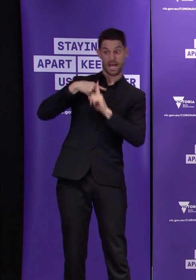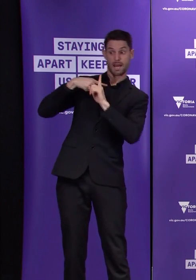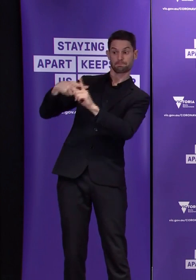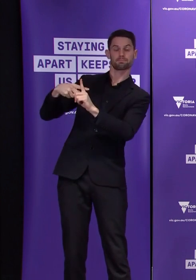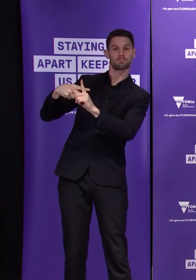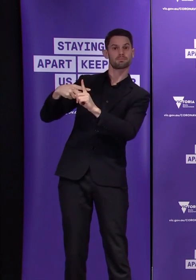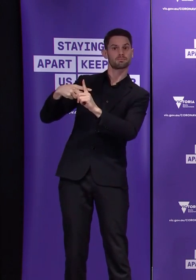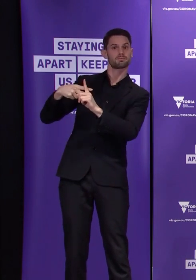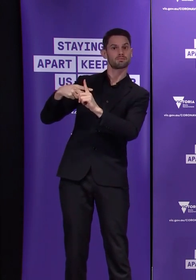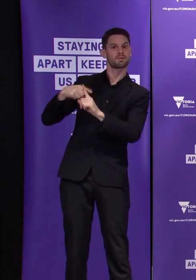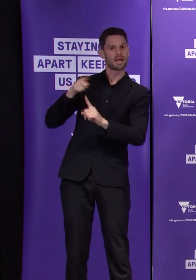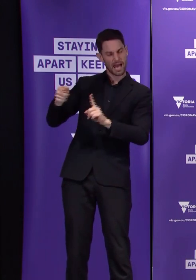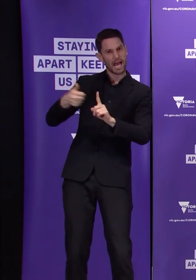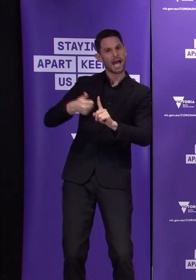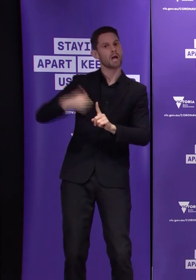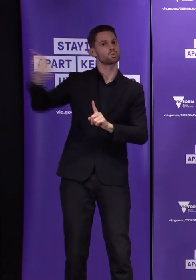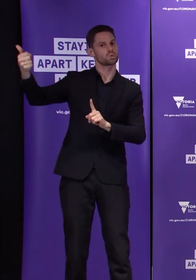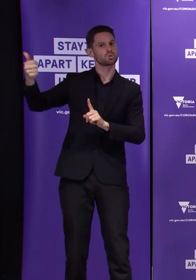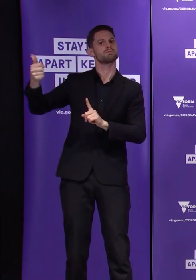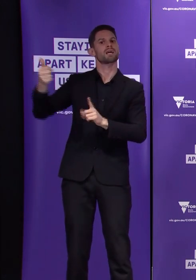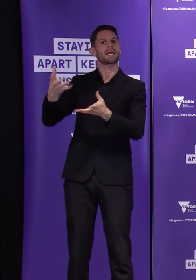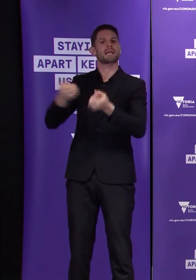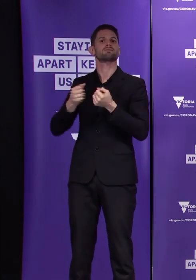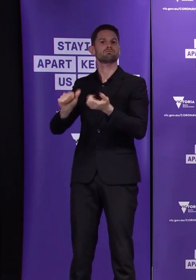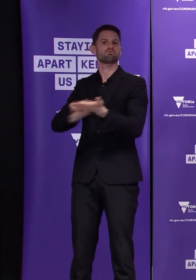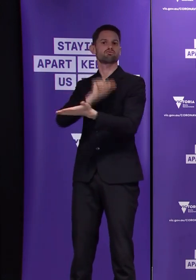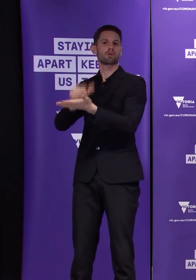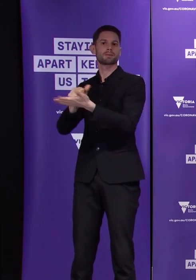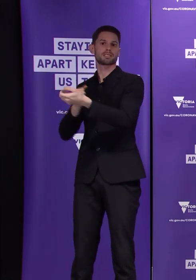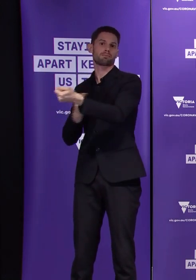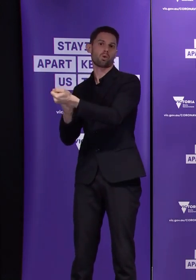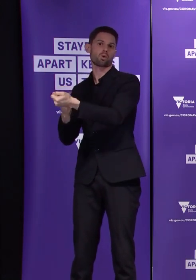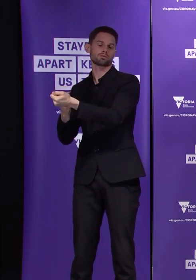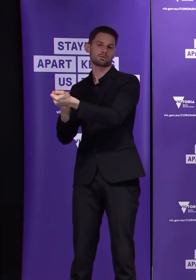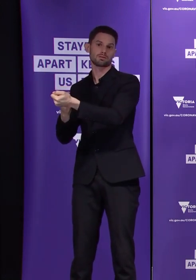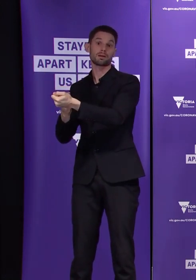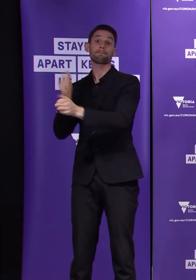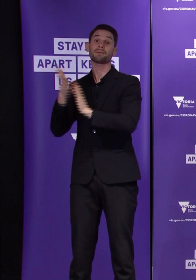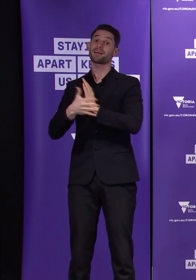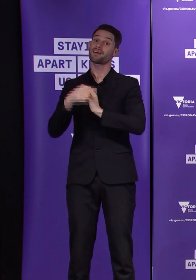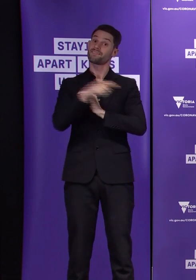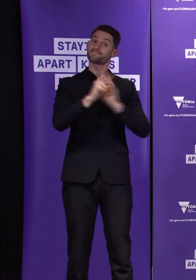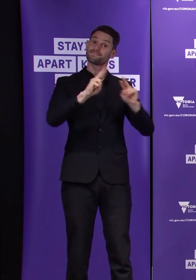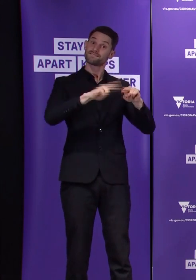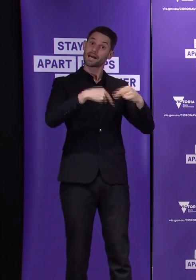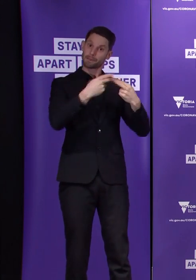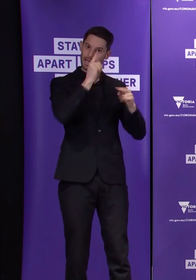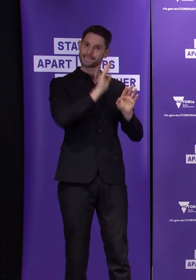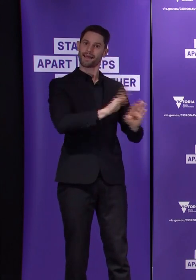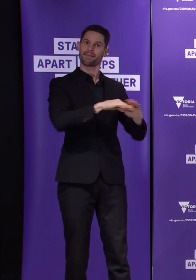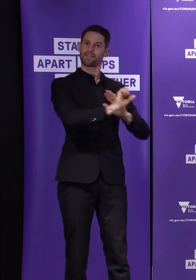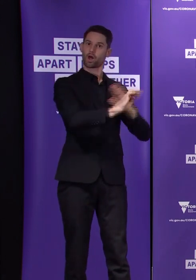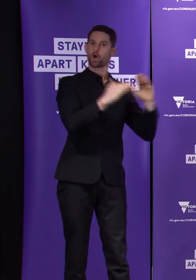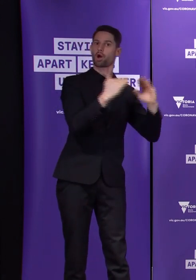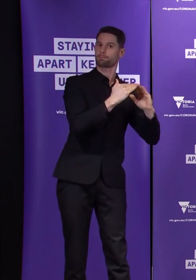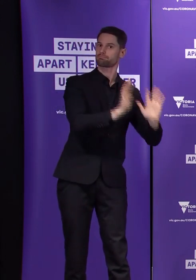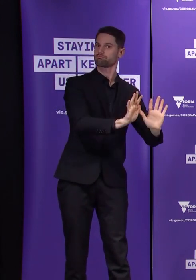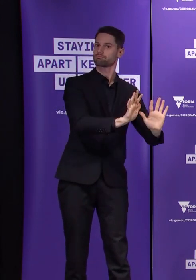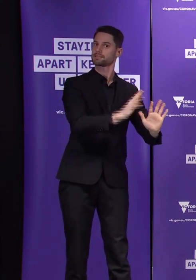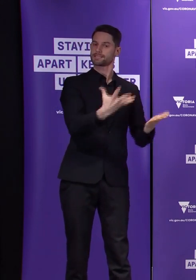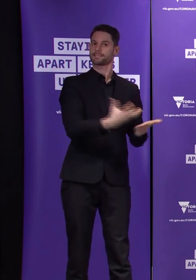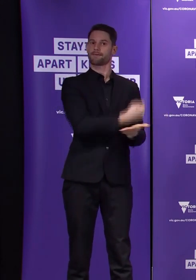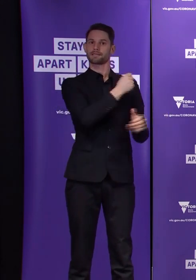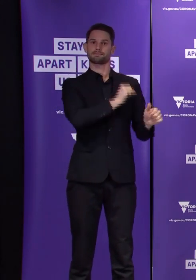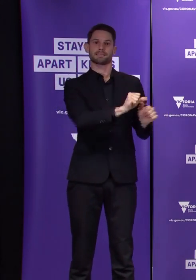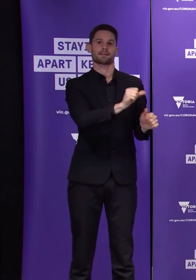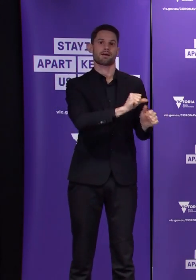be moved out of the home is a really significant and helpful development to those experiencing family violence in situations where that can